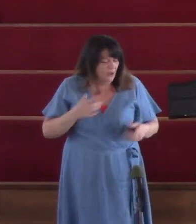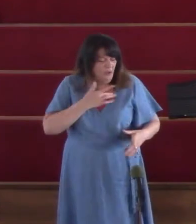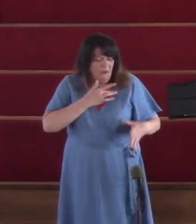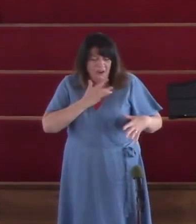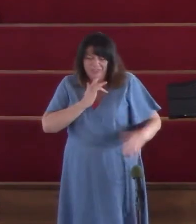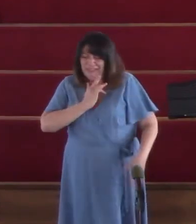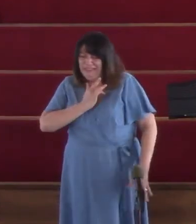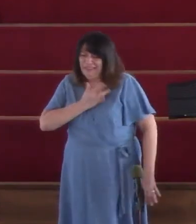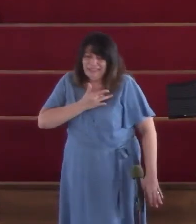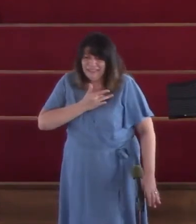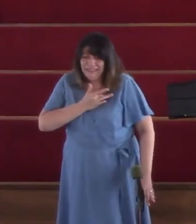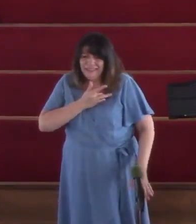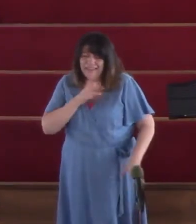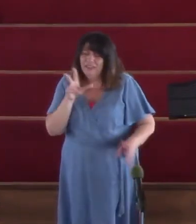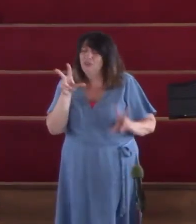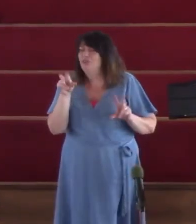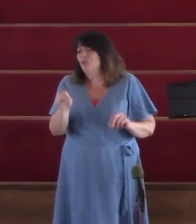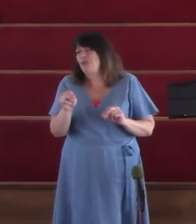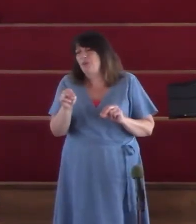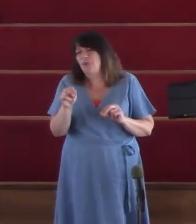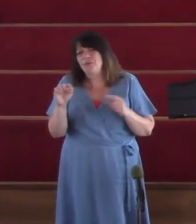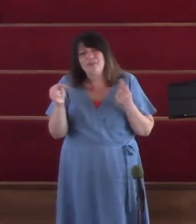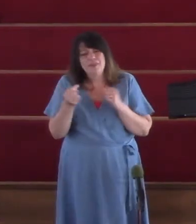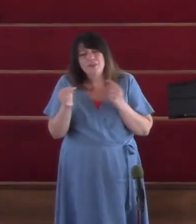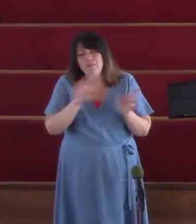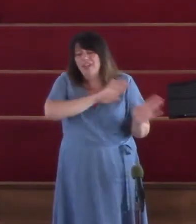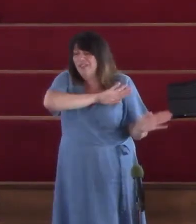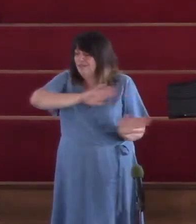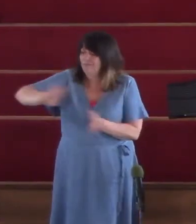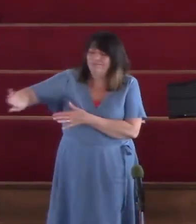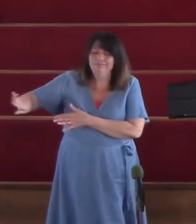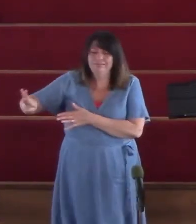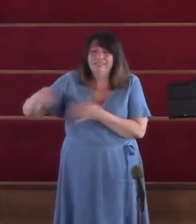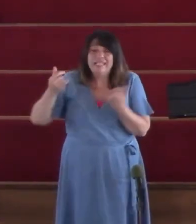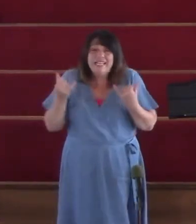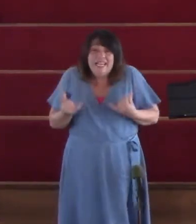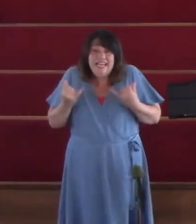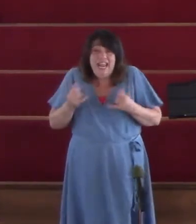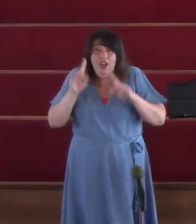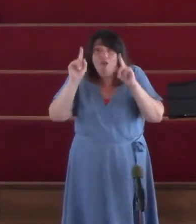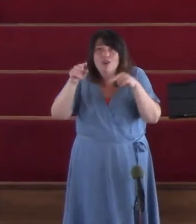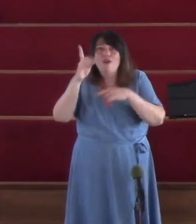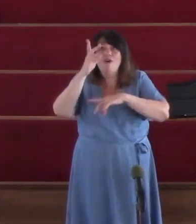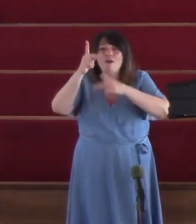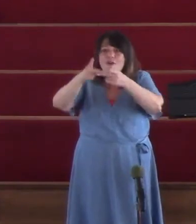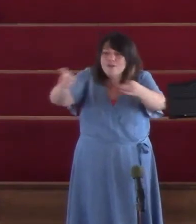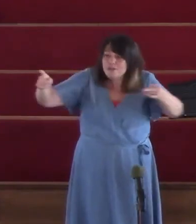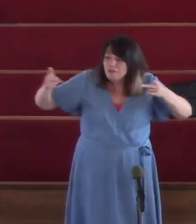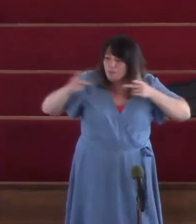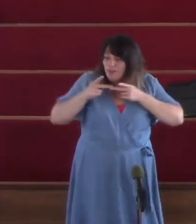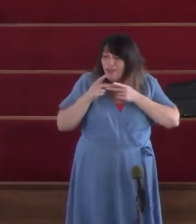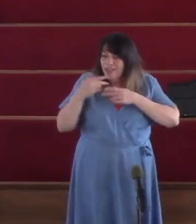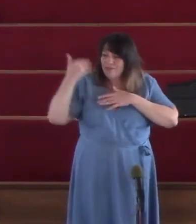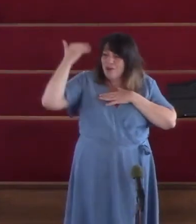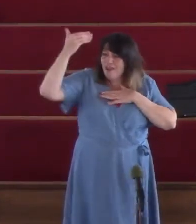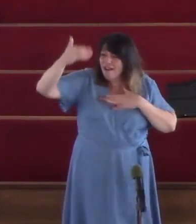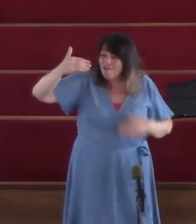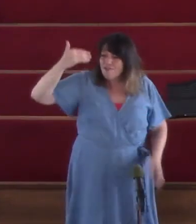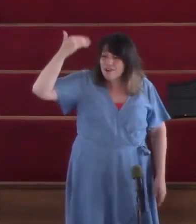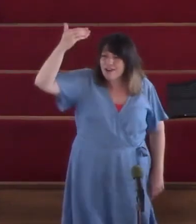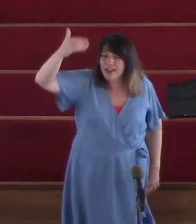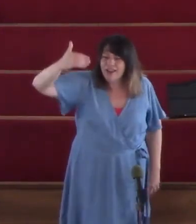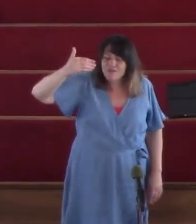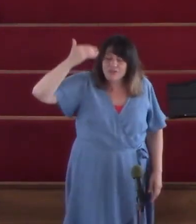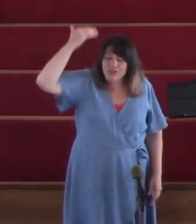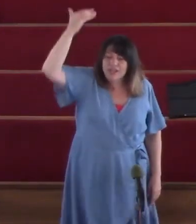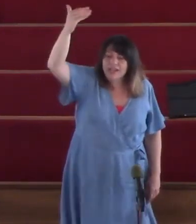and there'll be no more pain to take place. We're going to a place where forever and forever and forever, oh